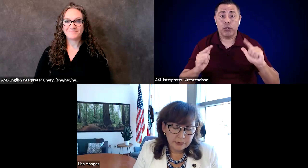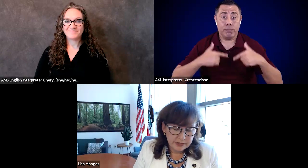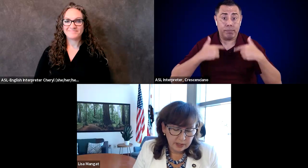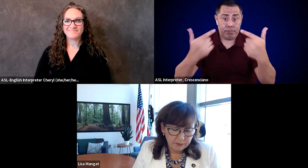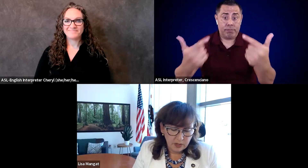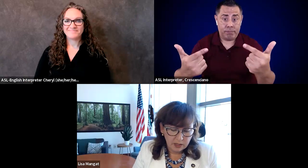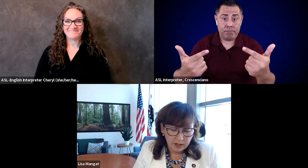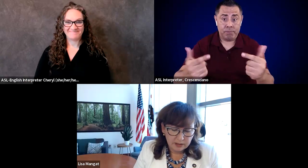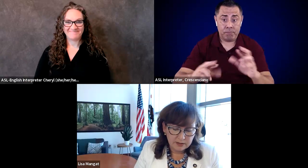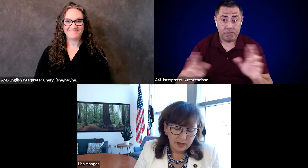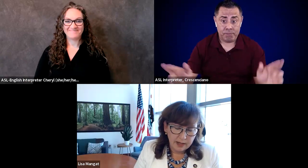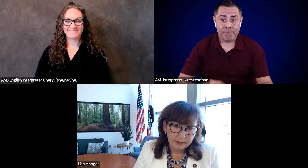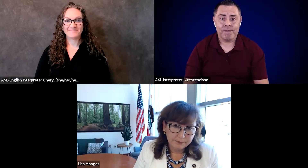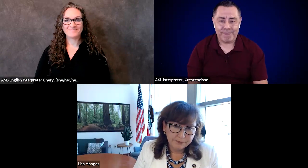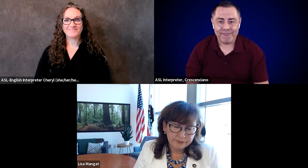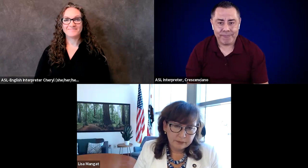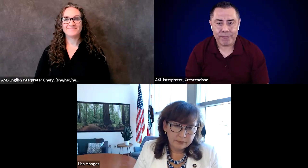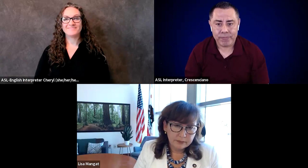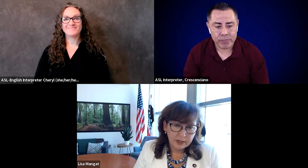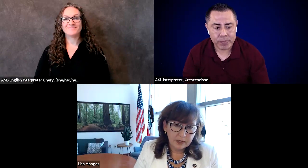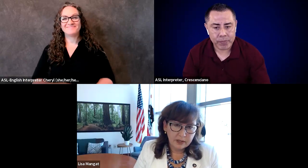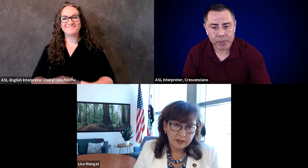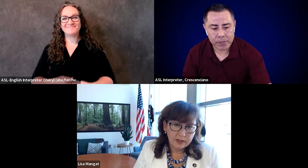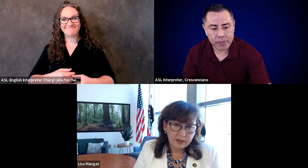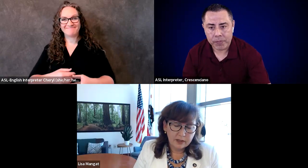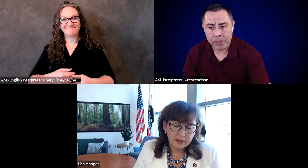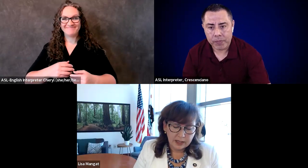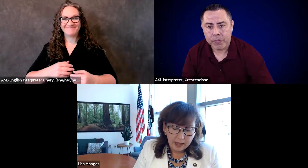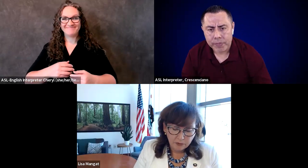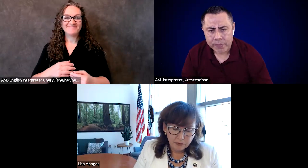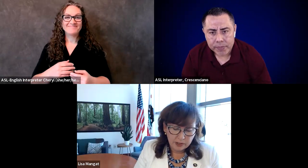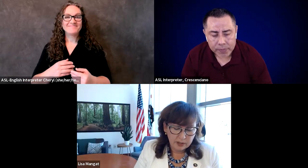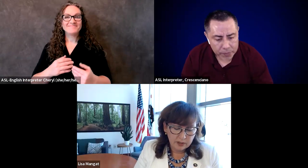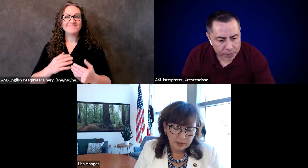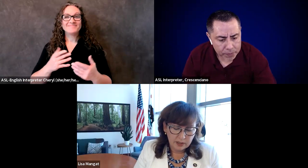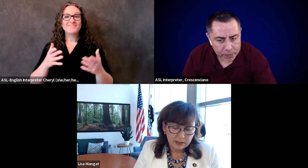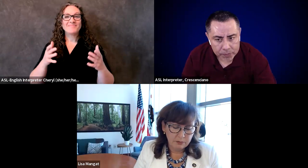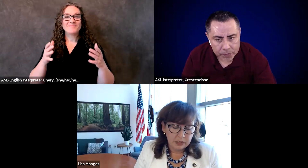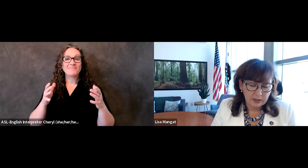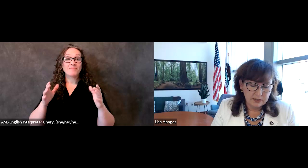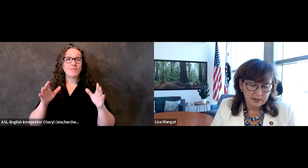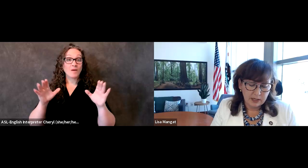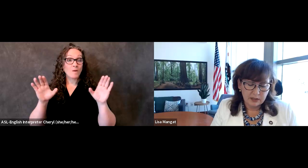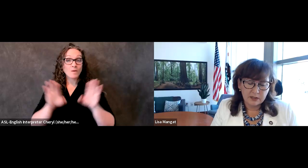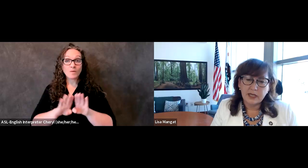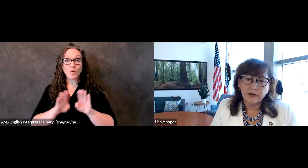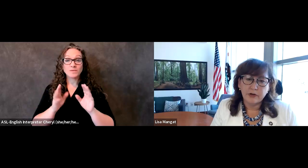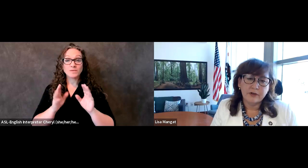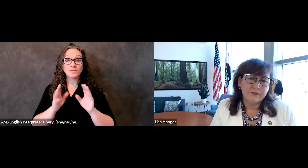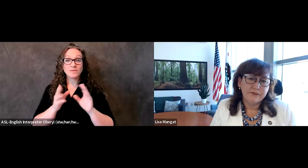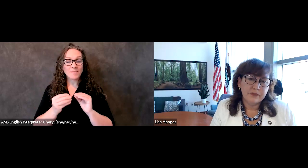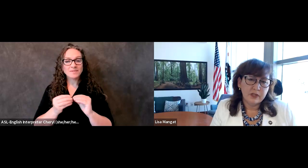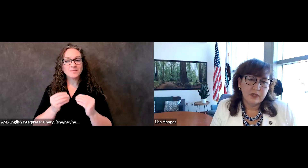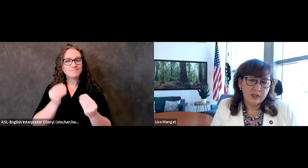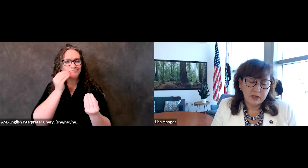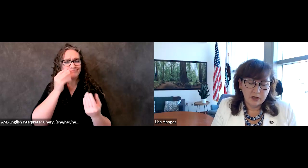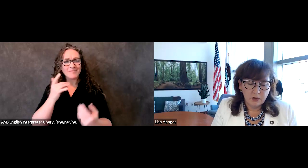So in closing, I'd like to say that California is committed to setting the